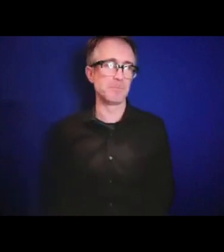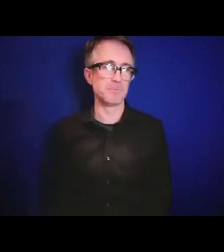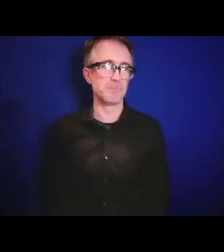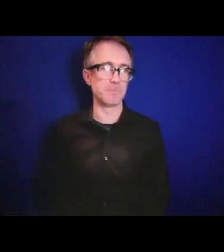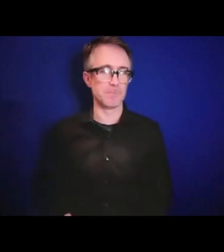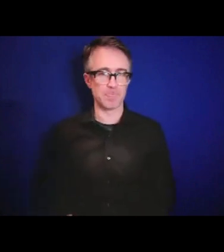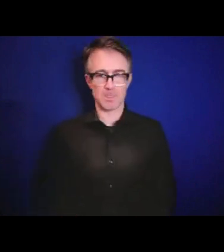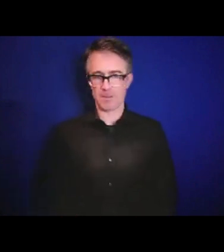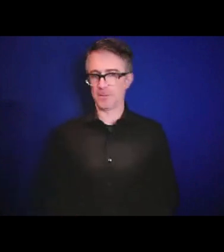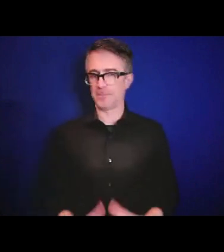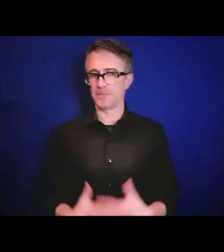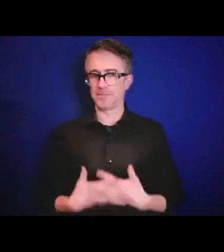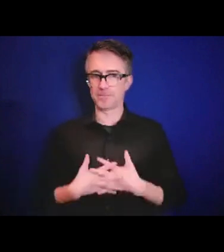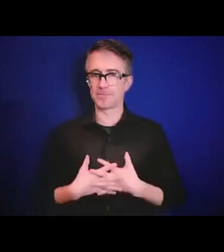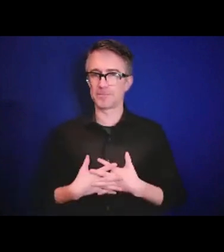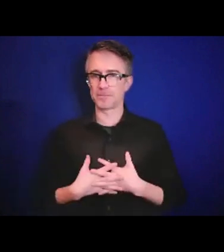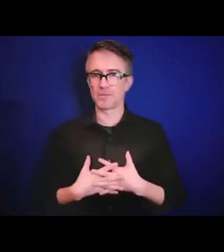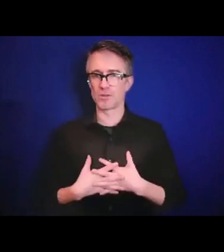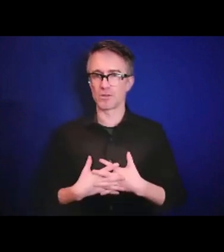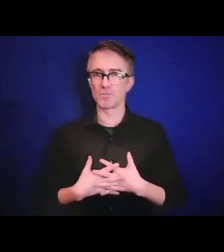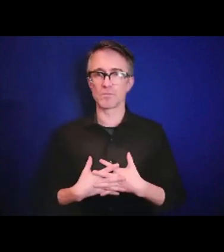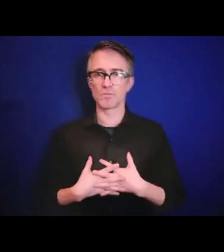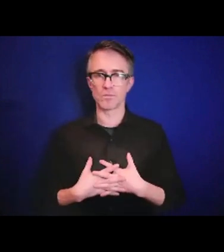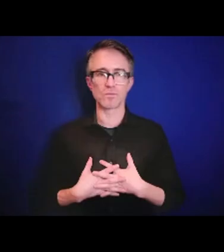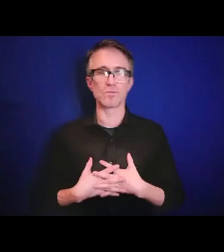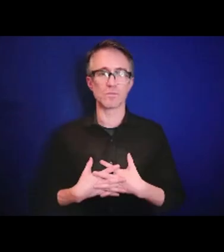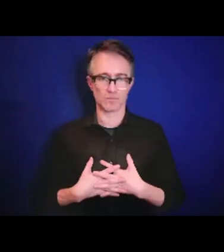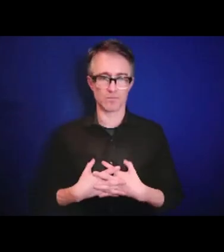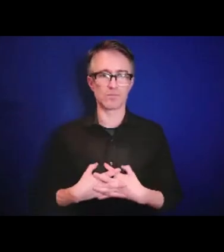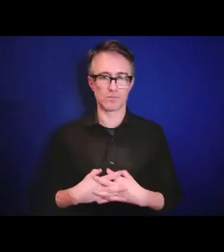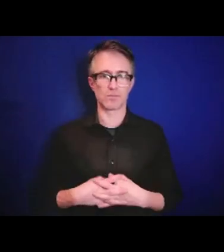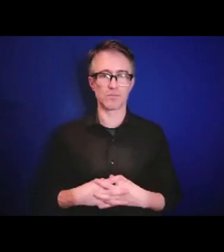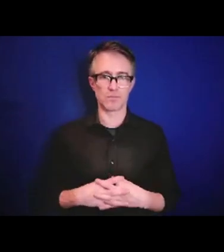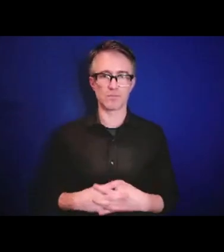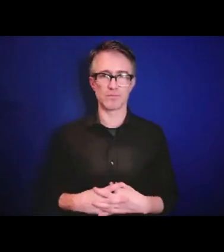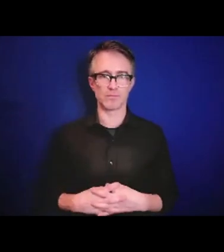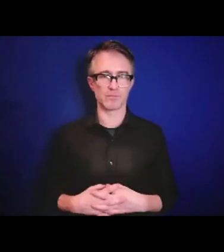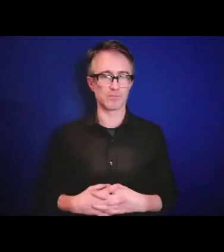identities and groups in order to feed into the AI for better data.